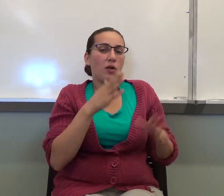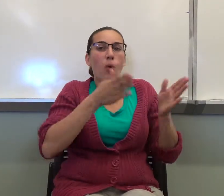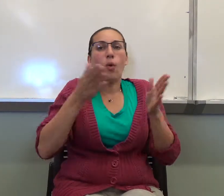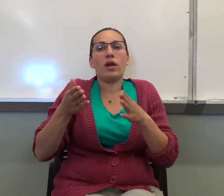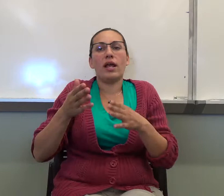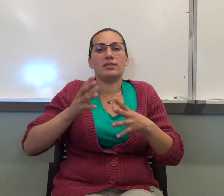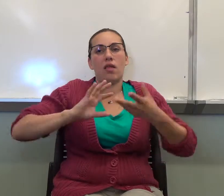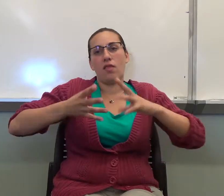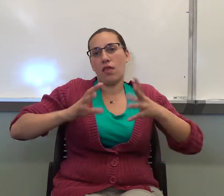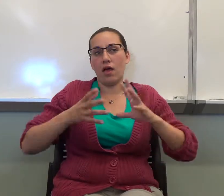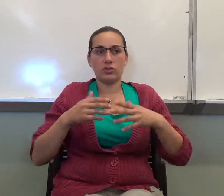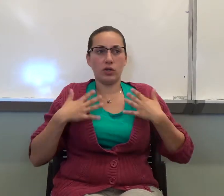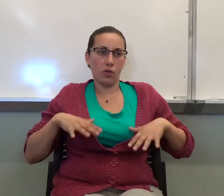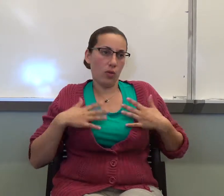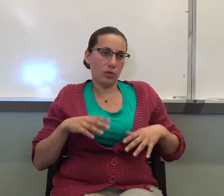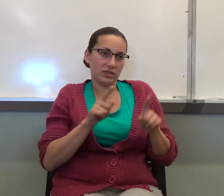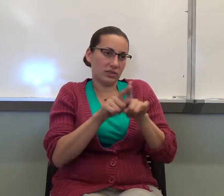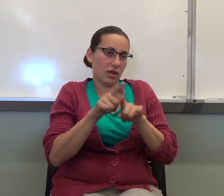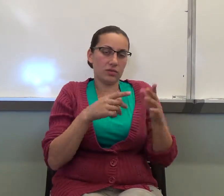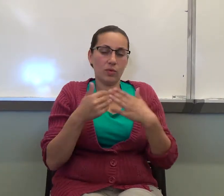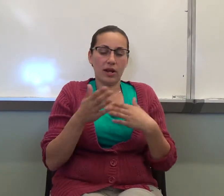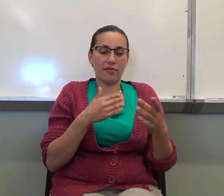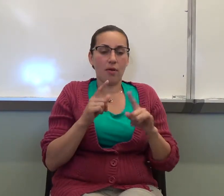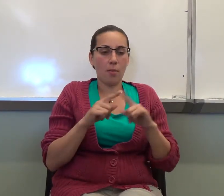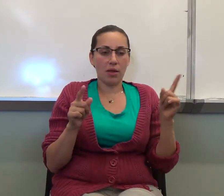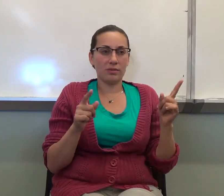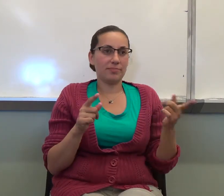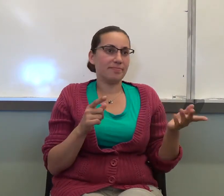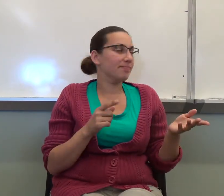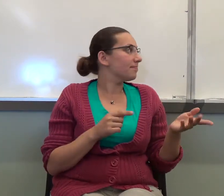say, for lack of a better term, an X box.